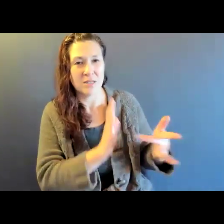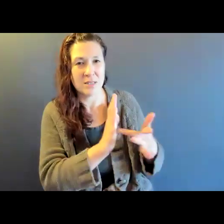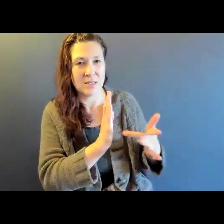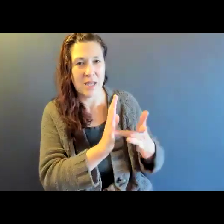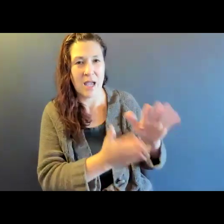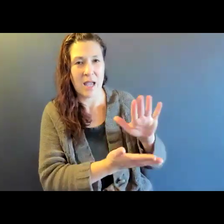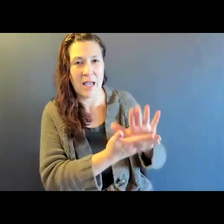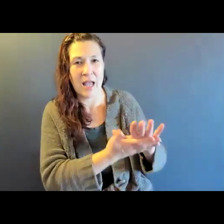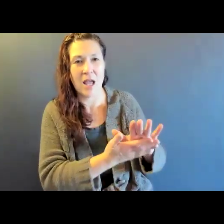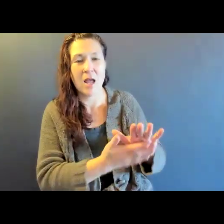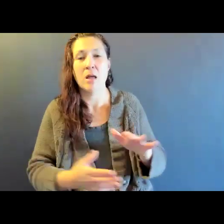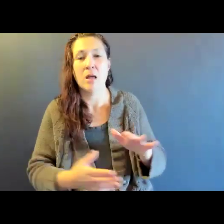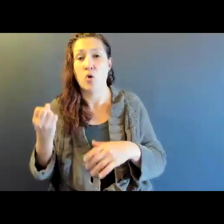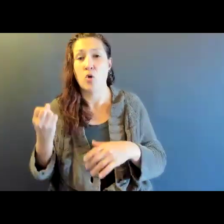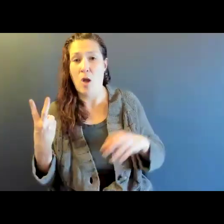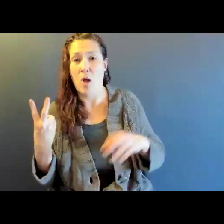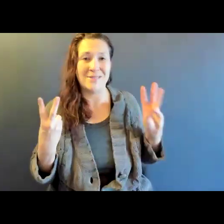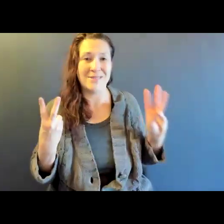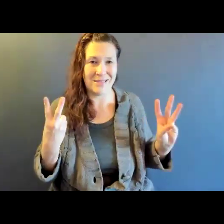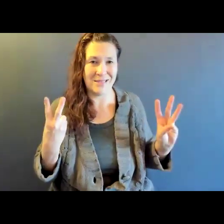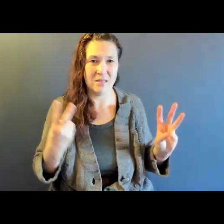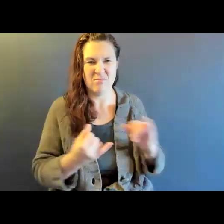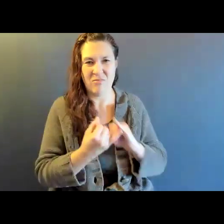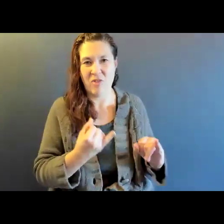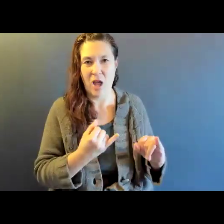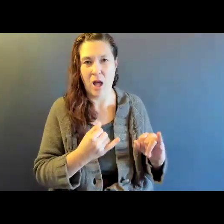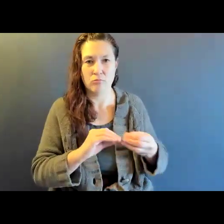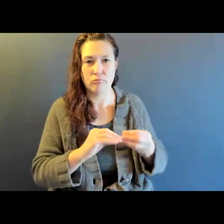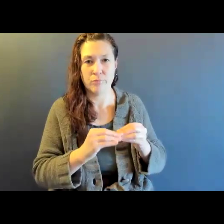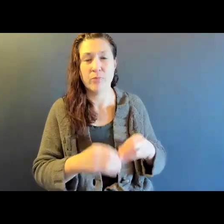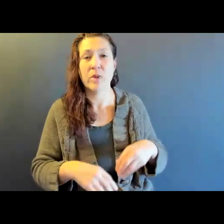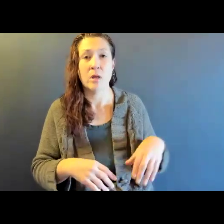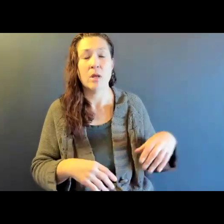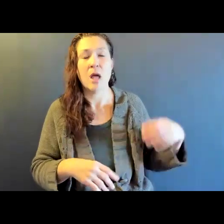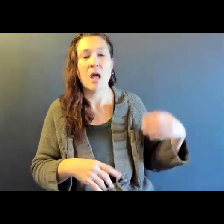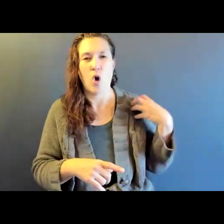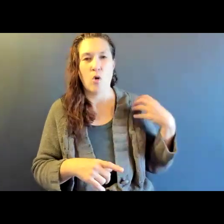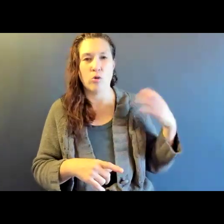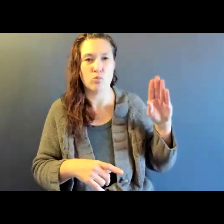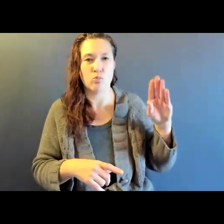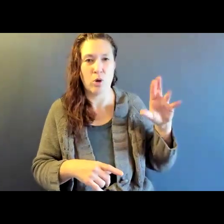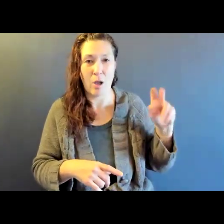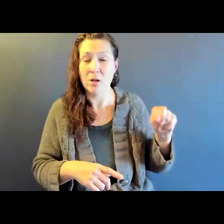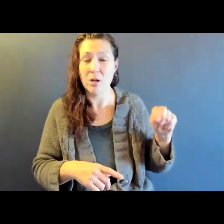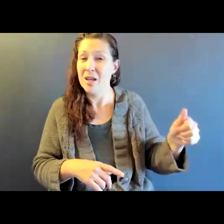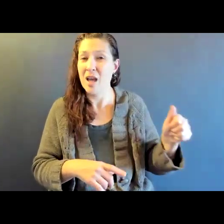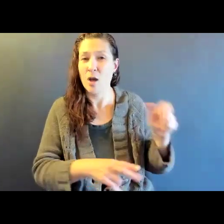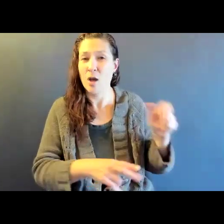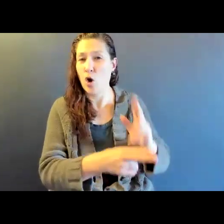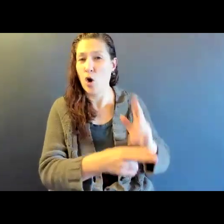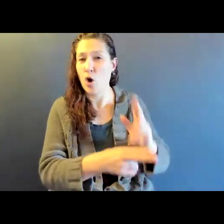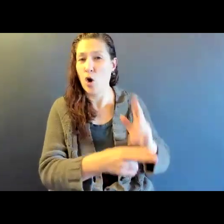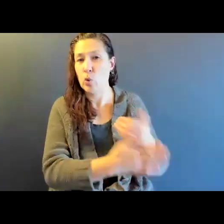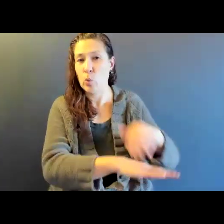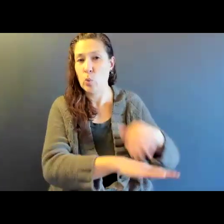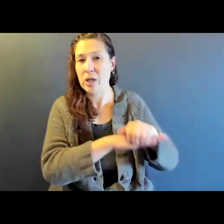of 12-6. And you might also remember that Coach Brown last fall was named the New England Patriots Coach of the